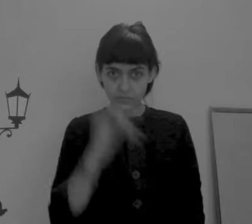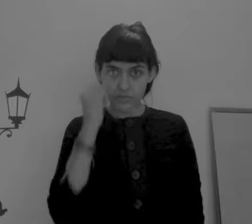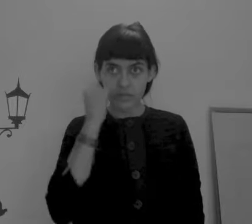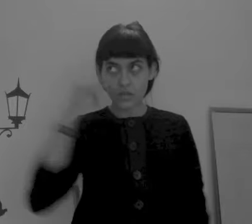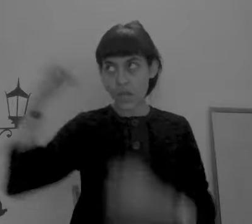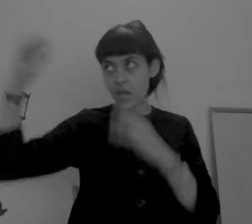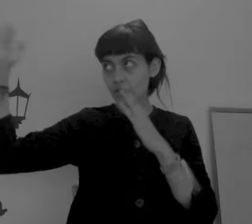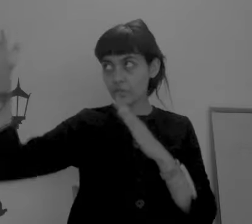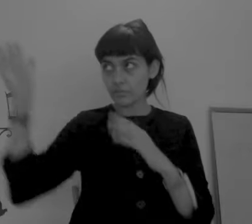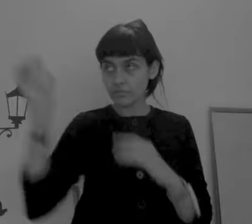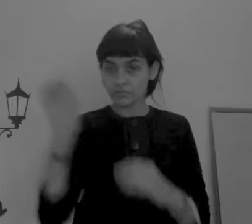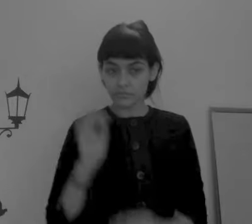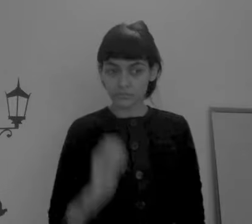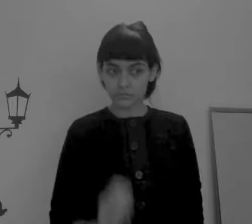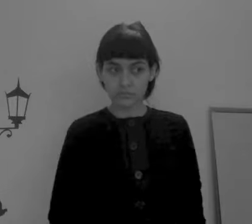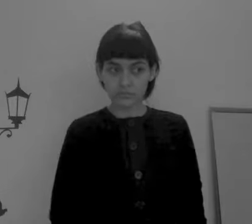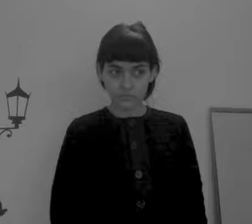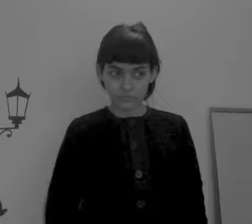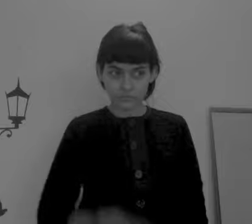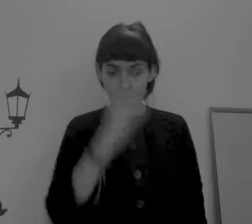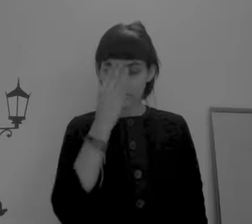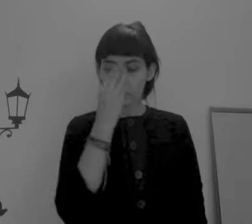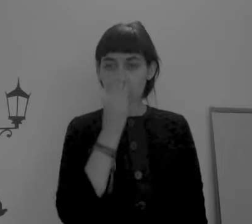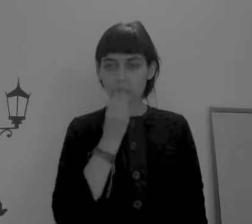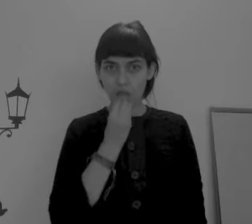what if it rained? We didn't care.